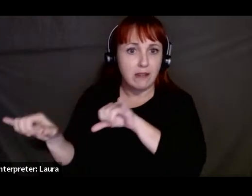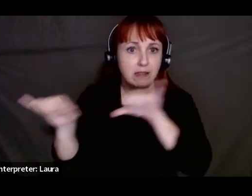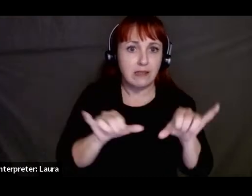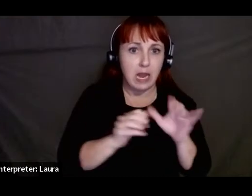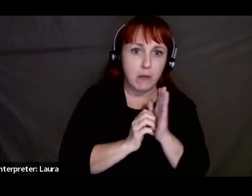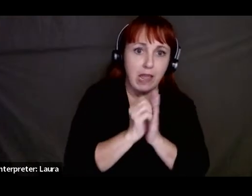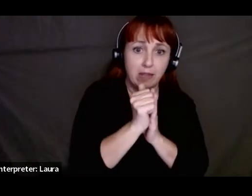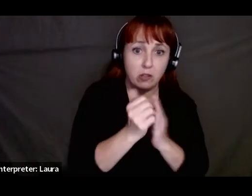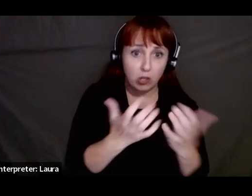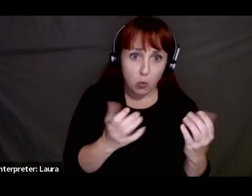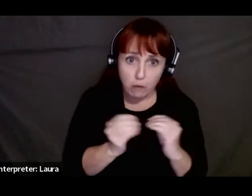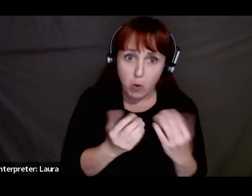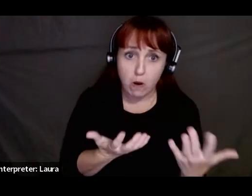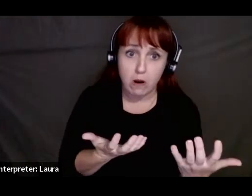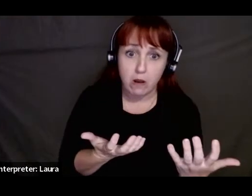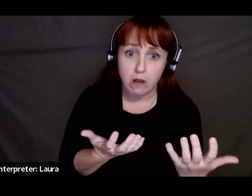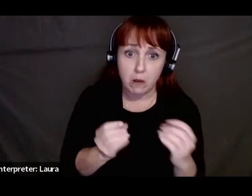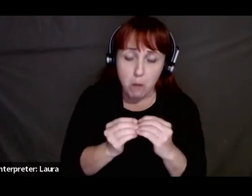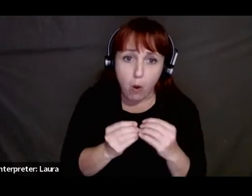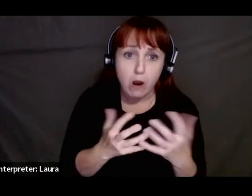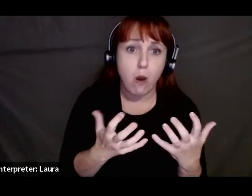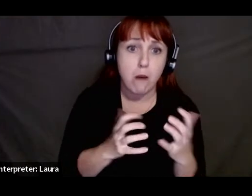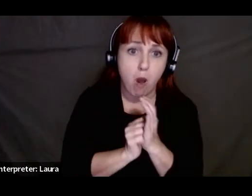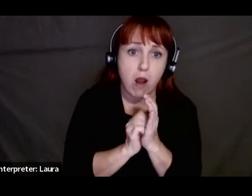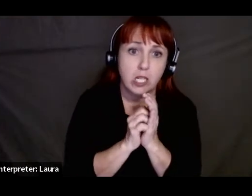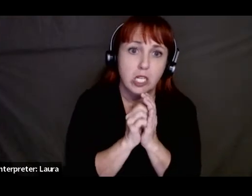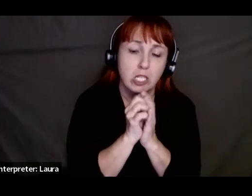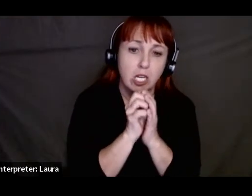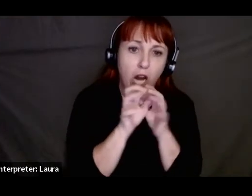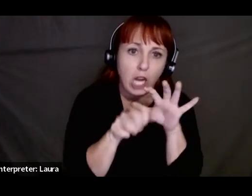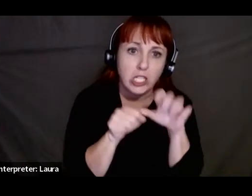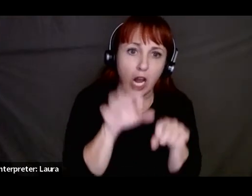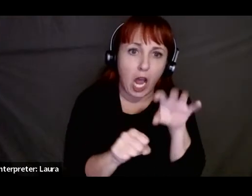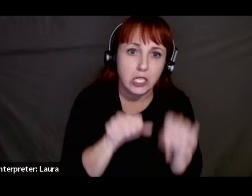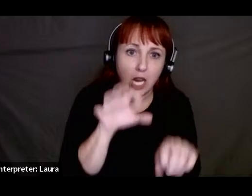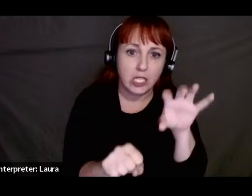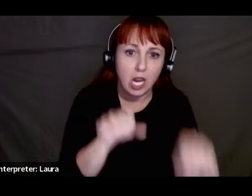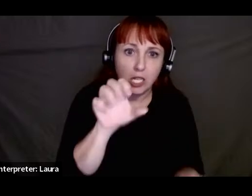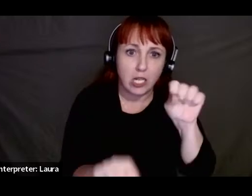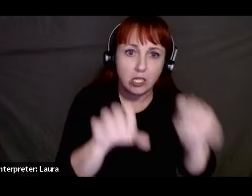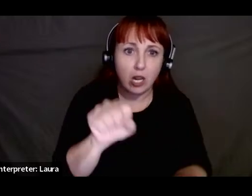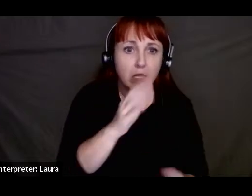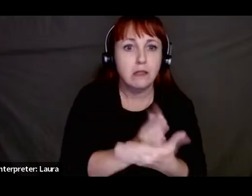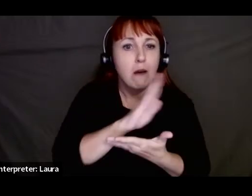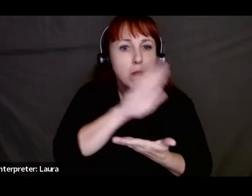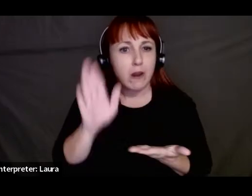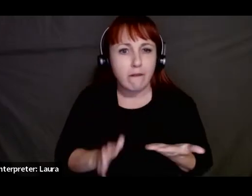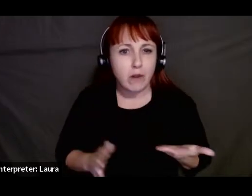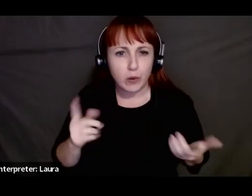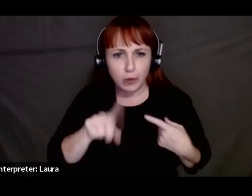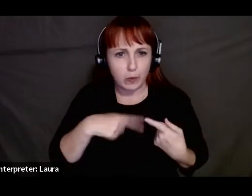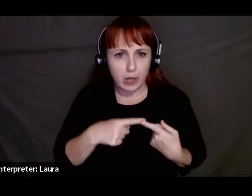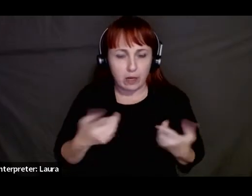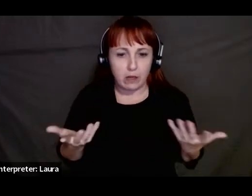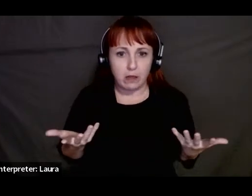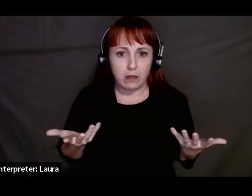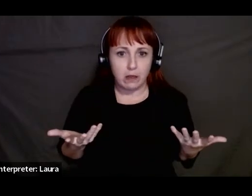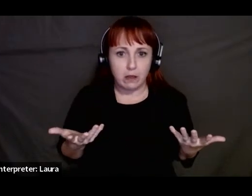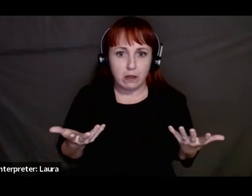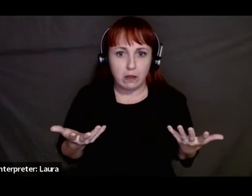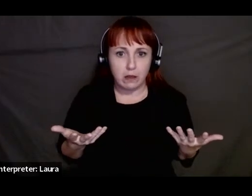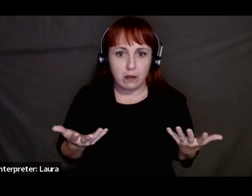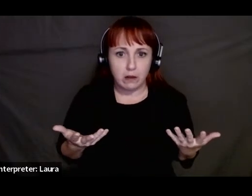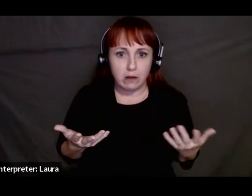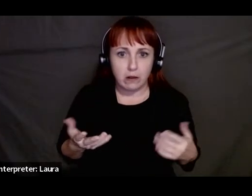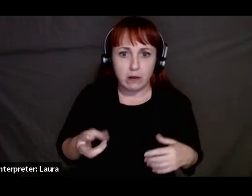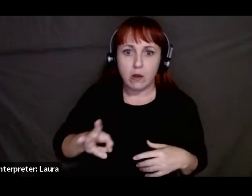You want more and more and more and more, or when is it ever gonna stop? How about you guys go